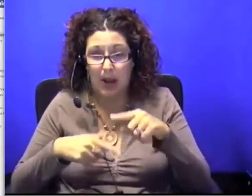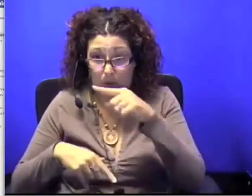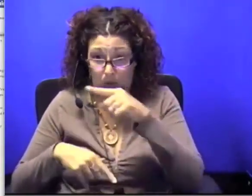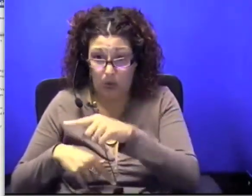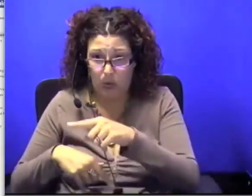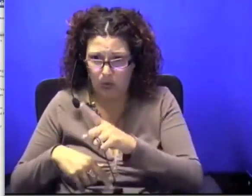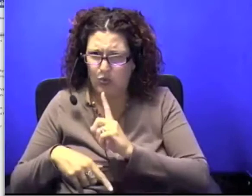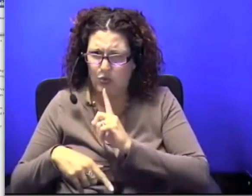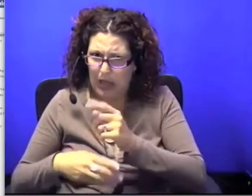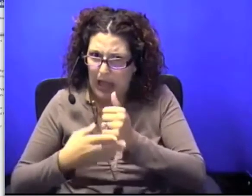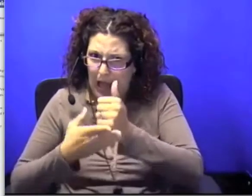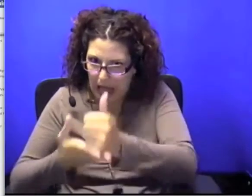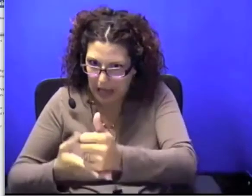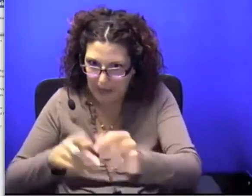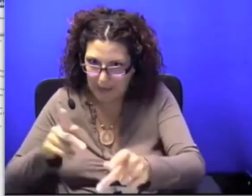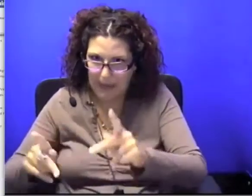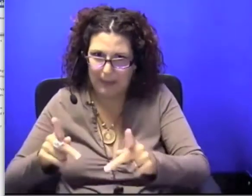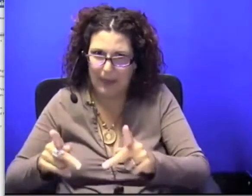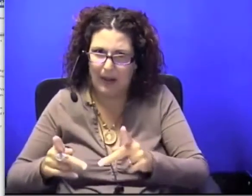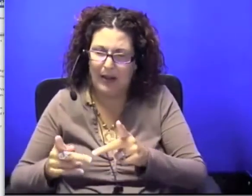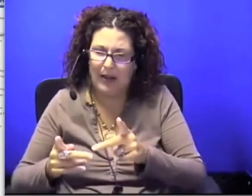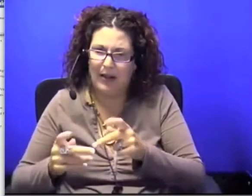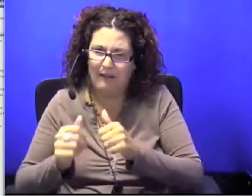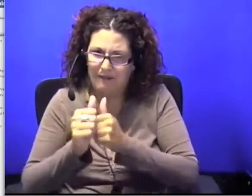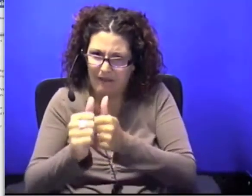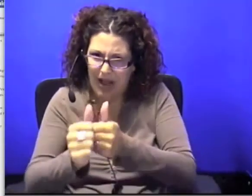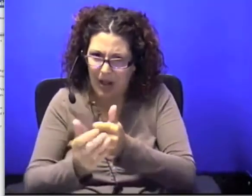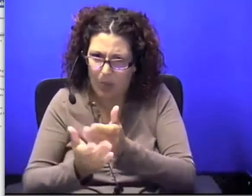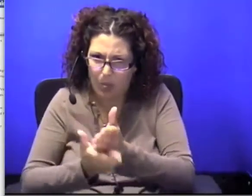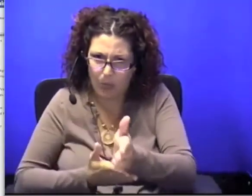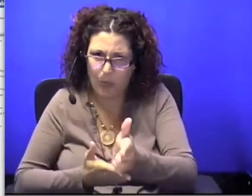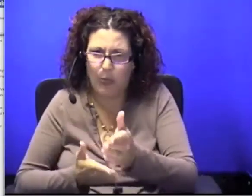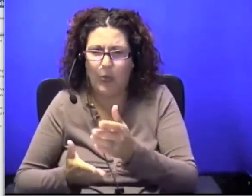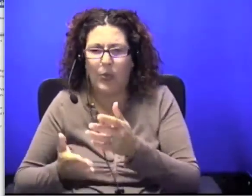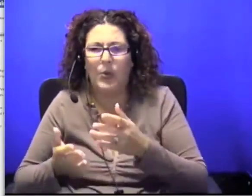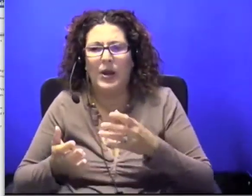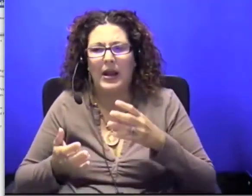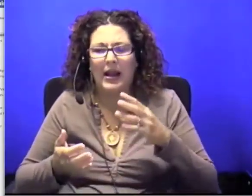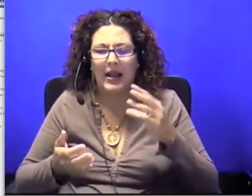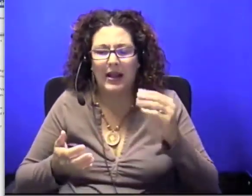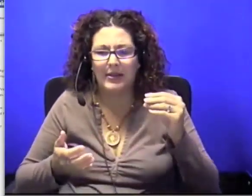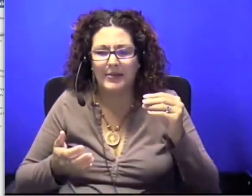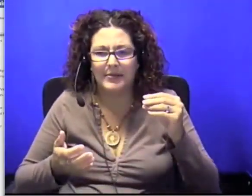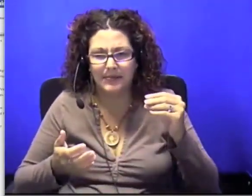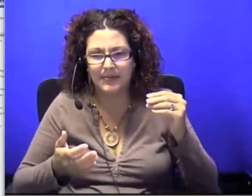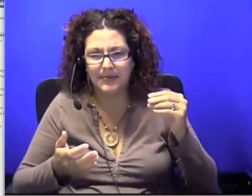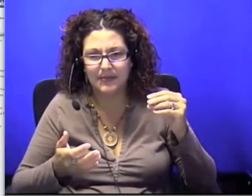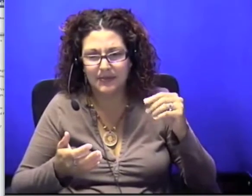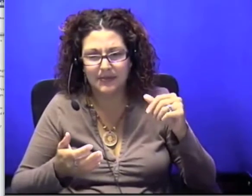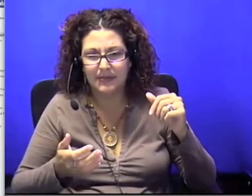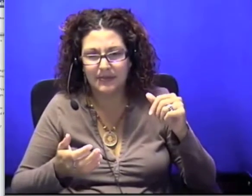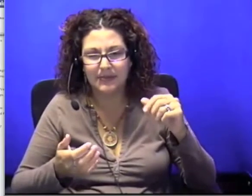about you is that you really help people get out of their own way. I don't know a better way to say it than